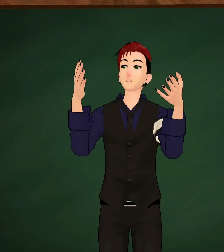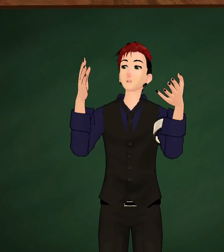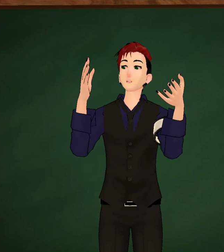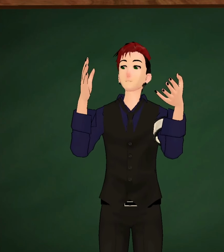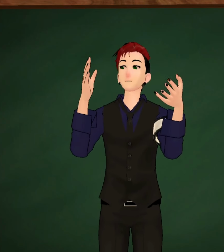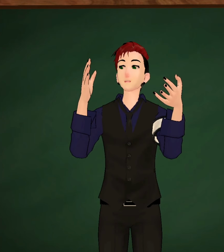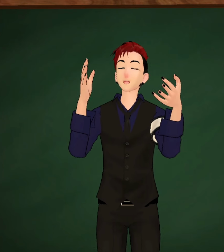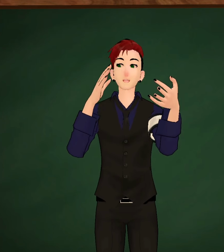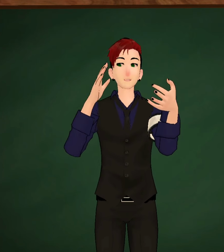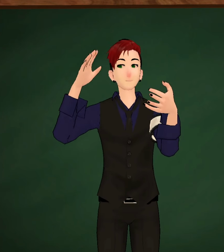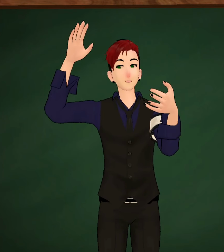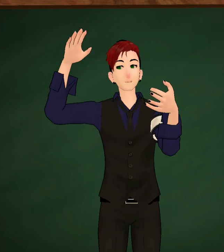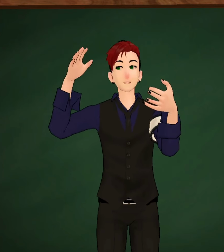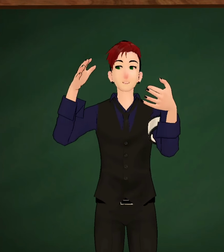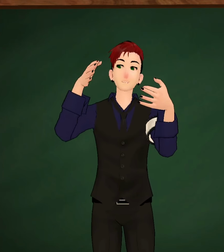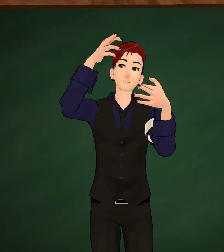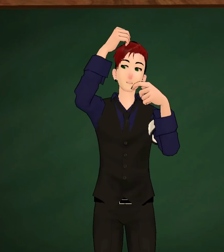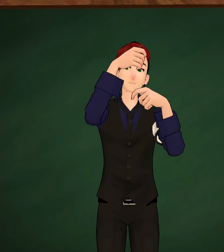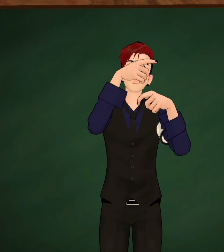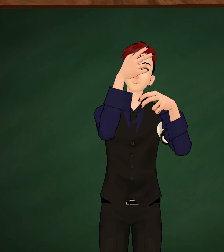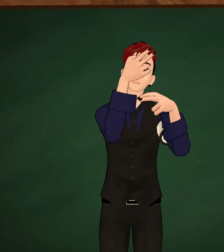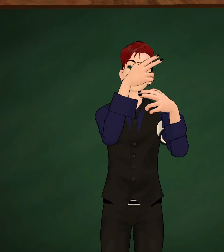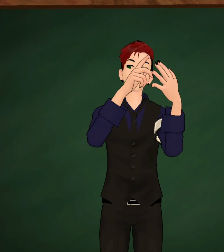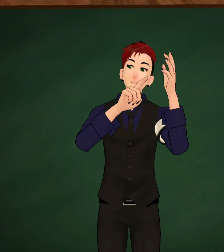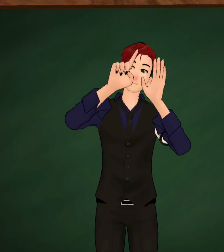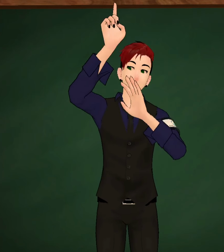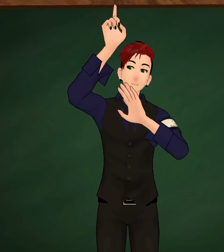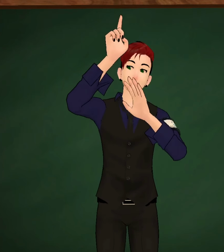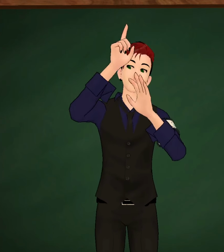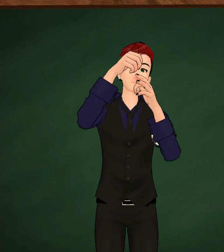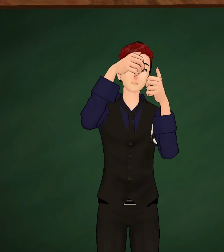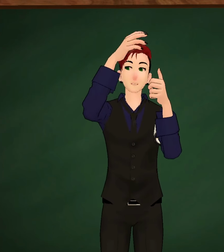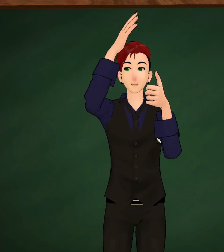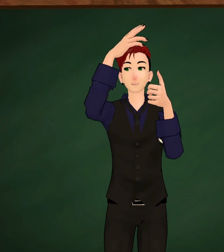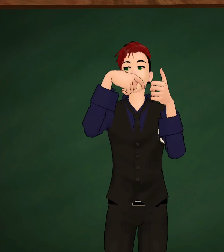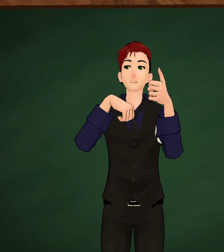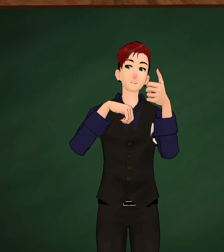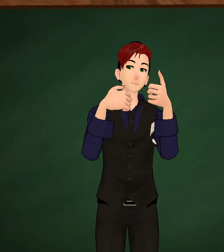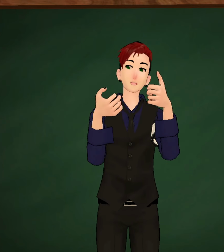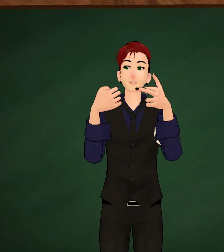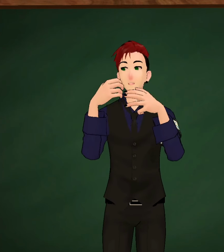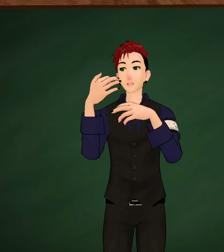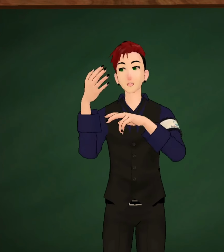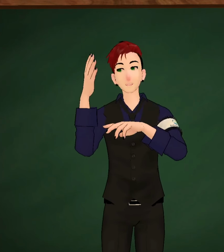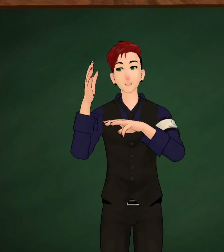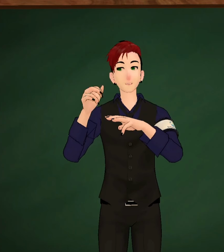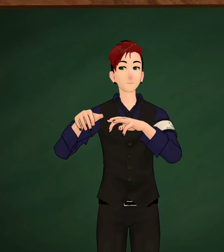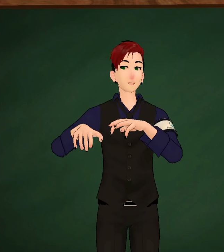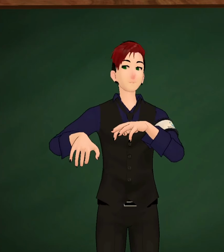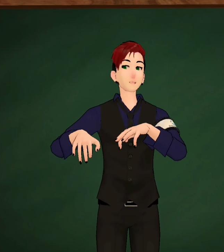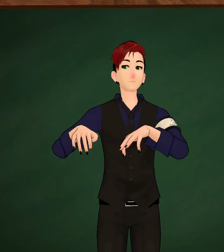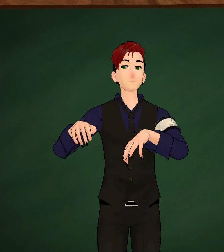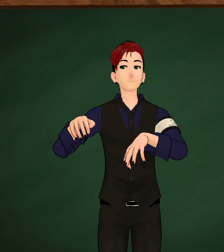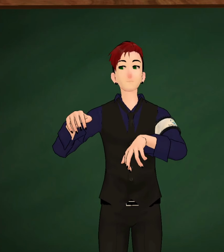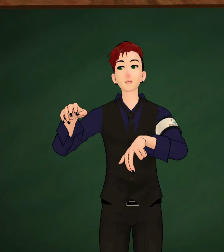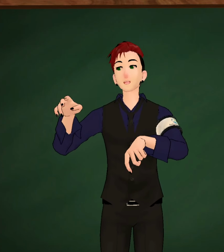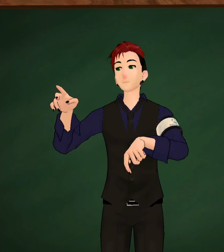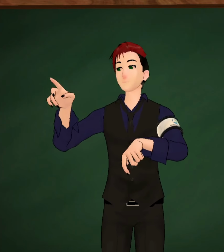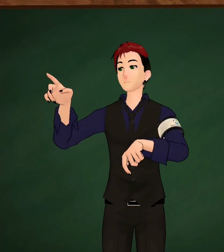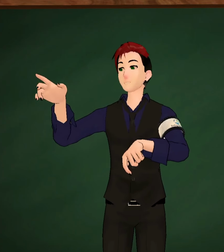So my mom is kind of short. My brothers, they're both very tall. They take after my dad. I do not. I take after mom in that.